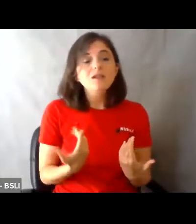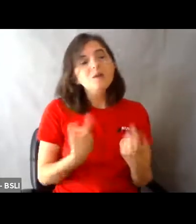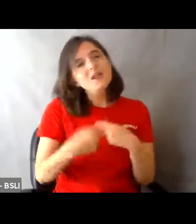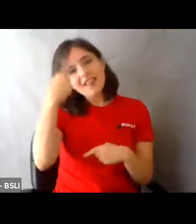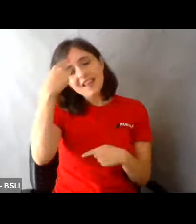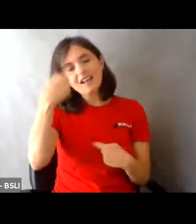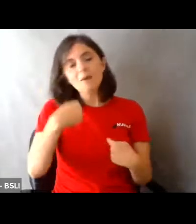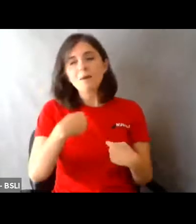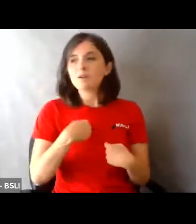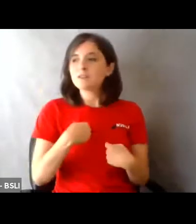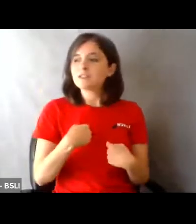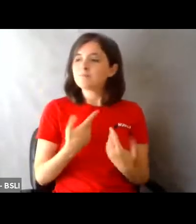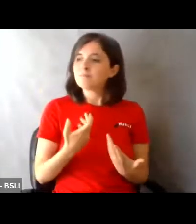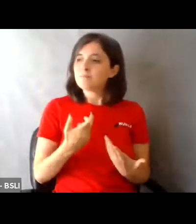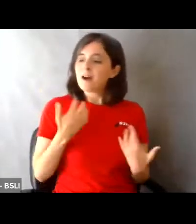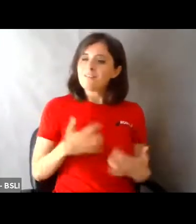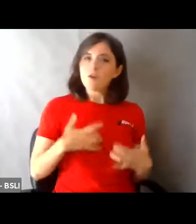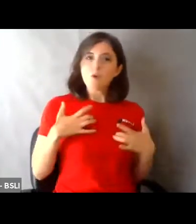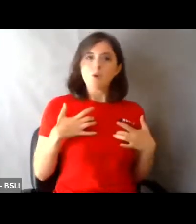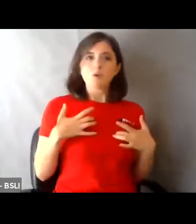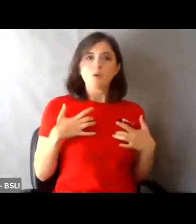where I sit in terms